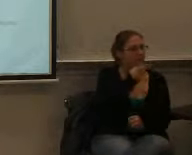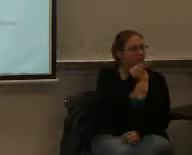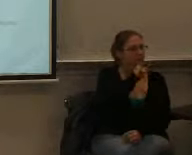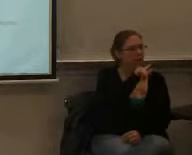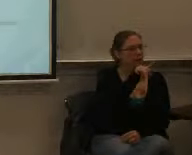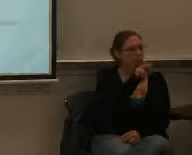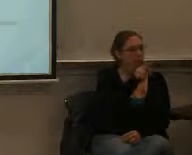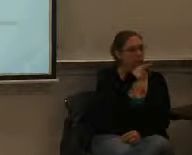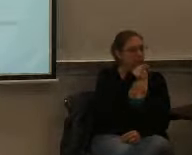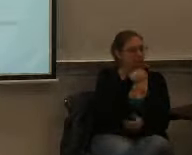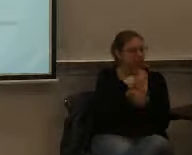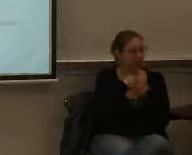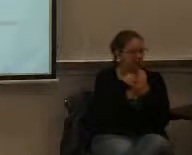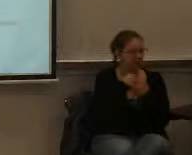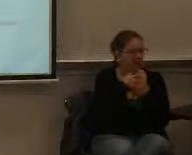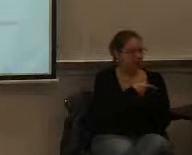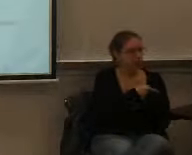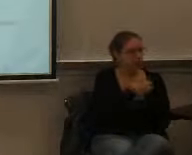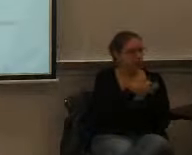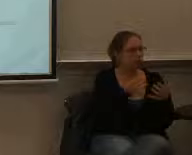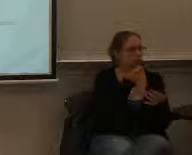so they're much better competitors.